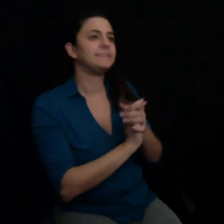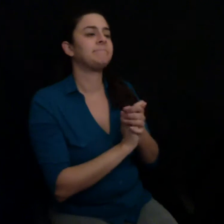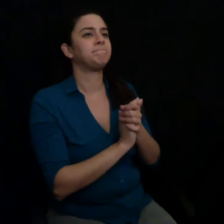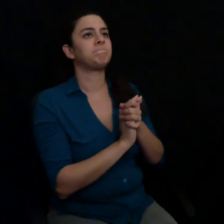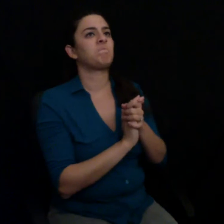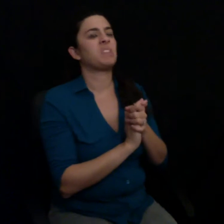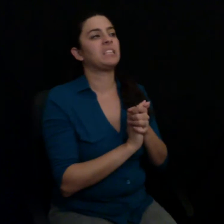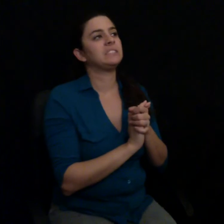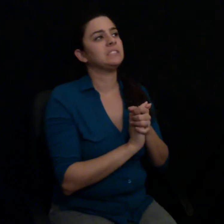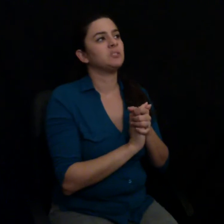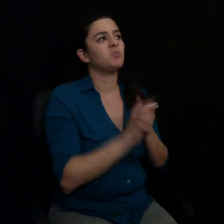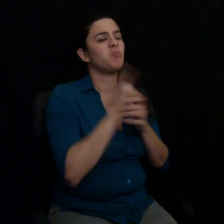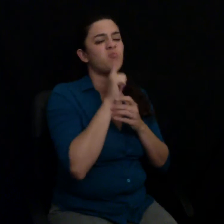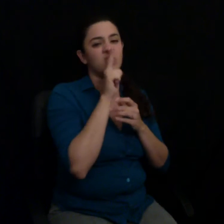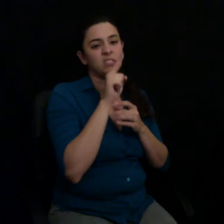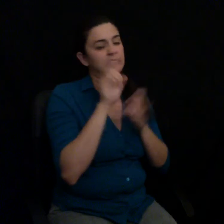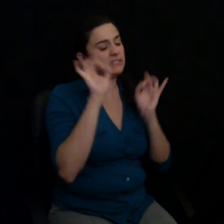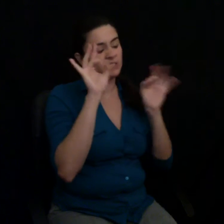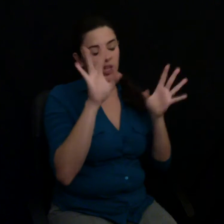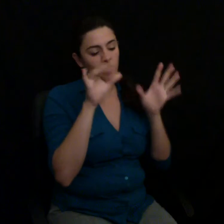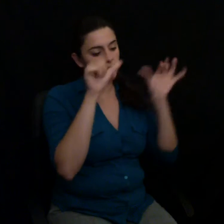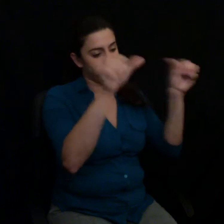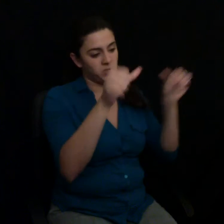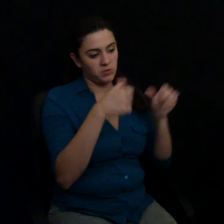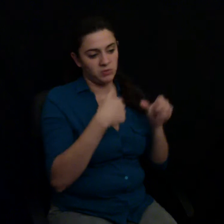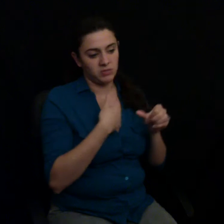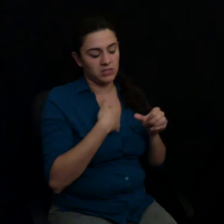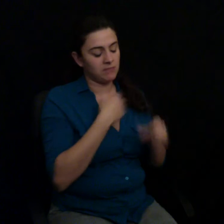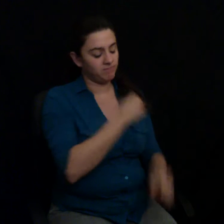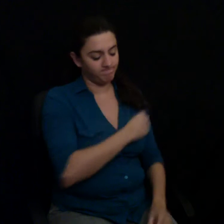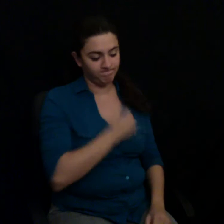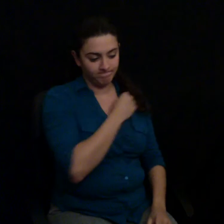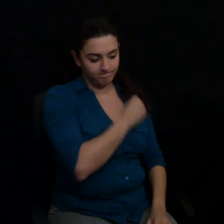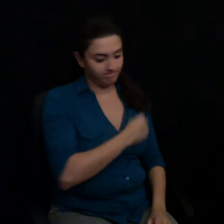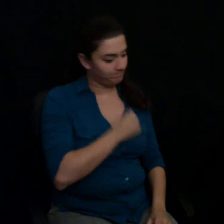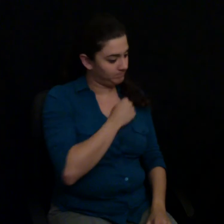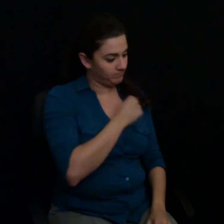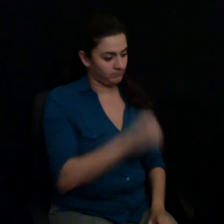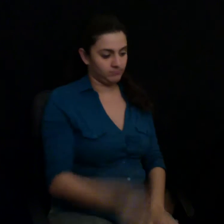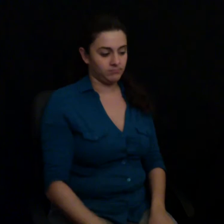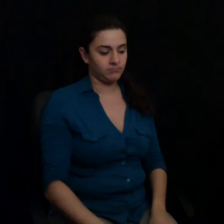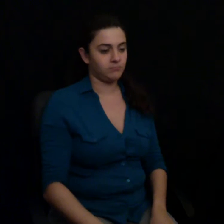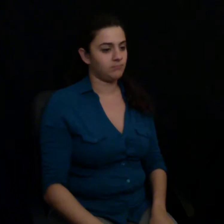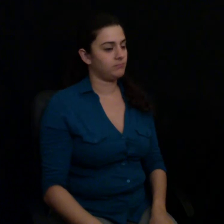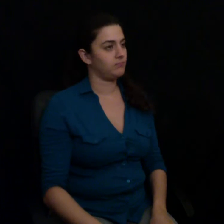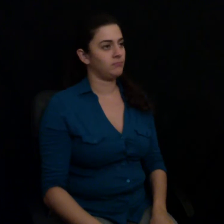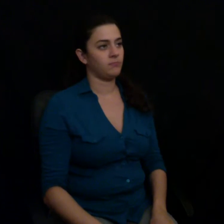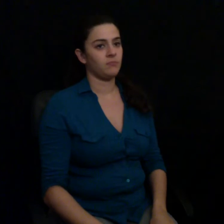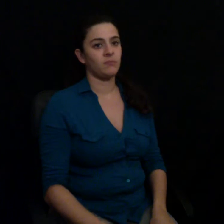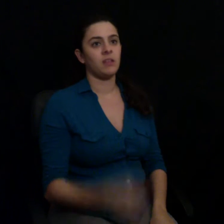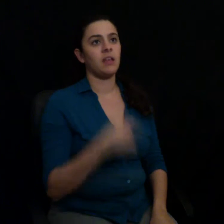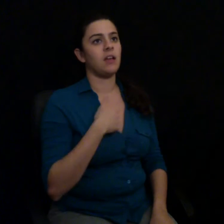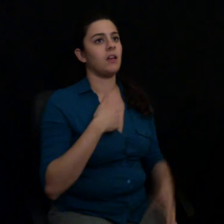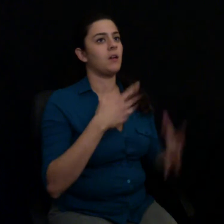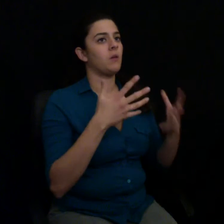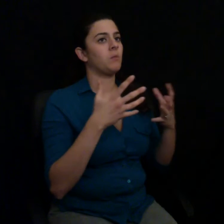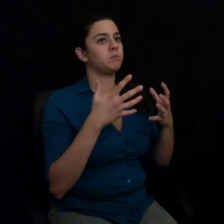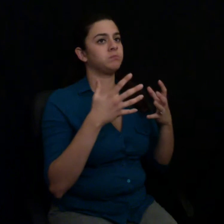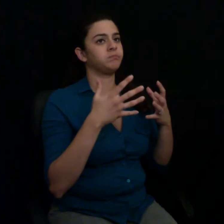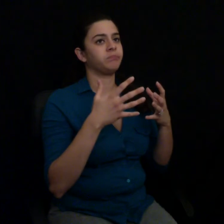they're really terrible, terrible posts that I deeply regret. It was my failed attempt at being a comedian, and I should probably just stick to being a